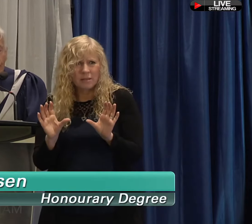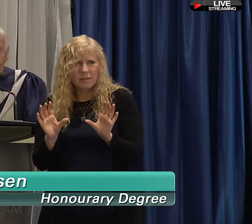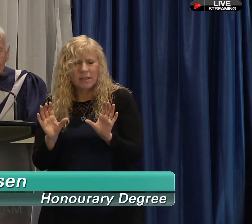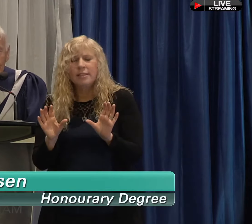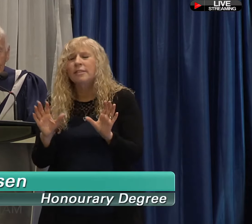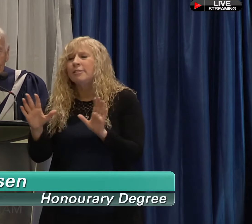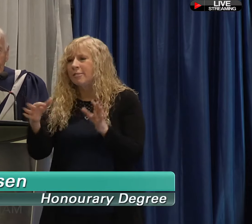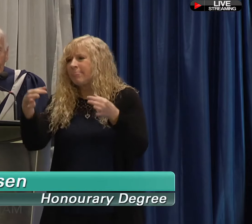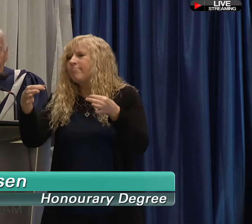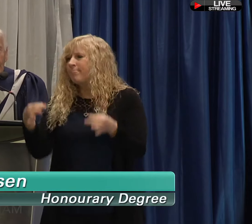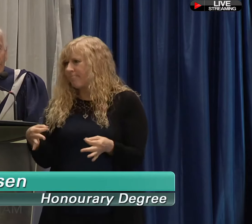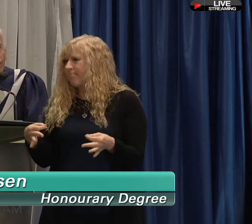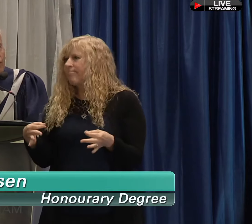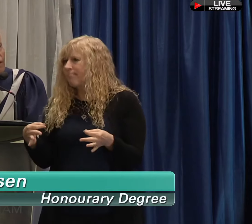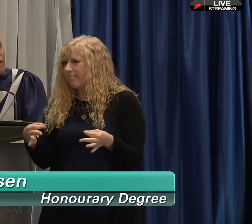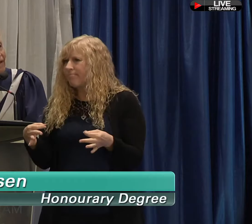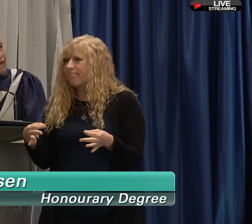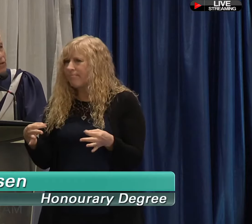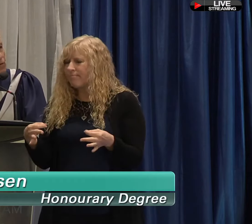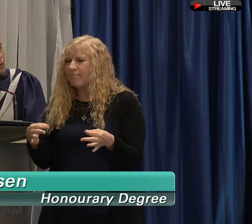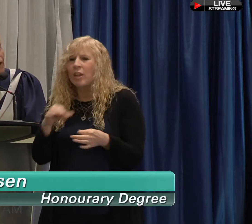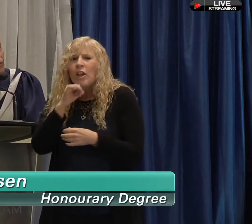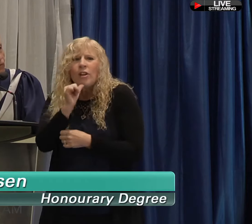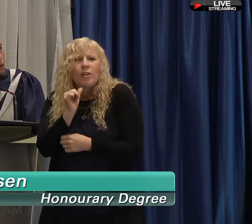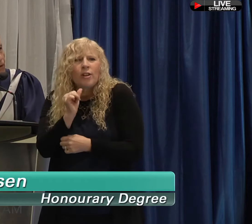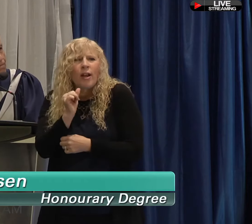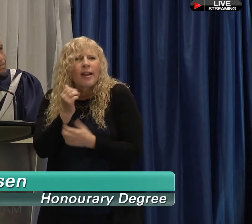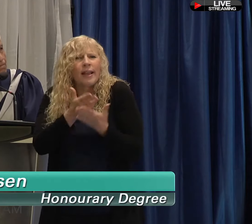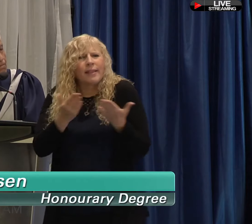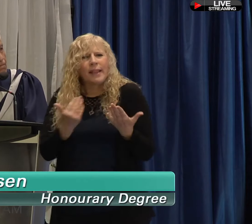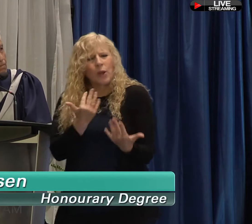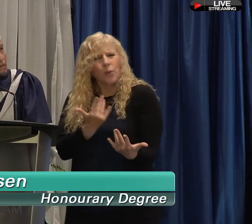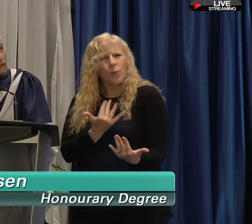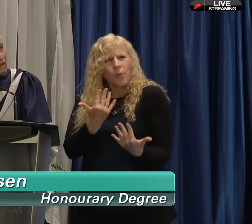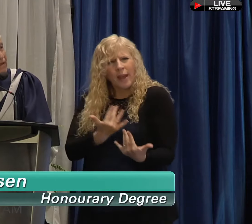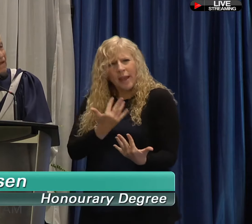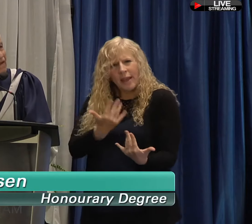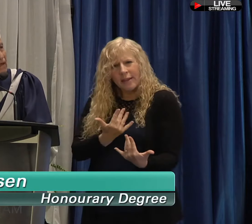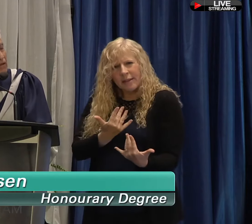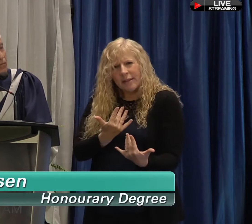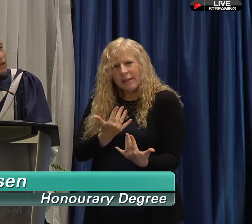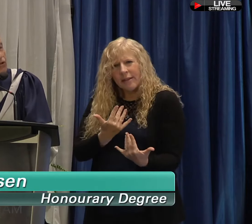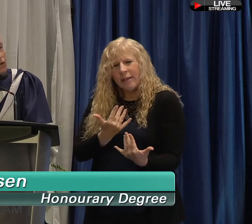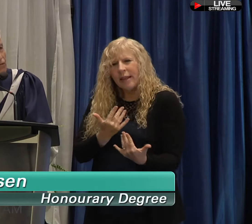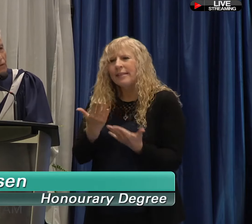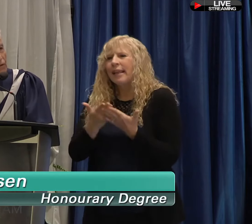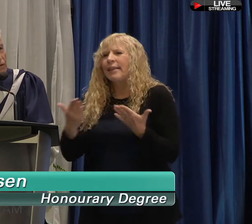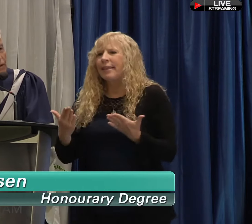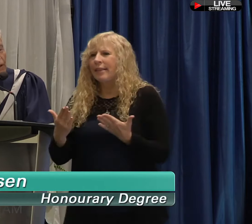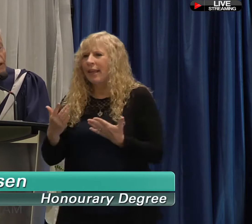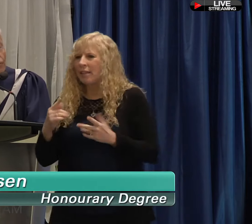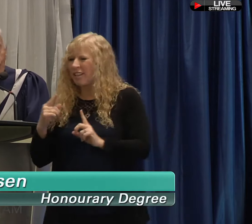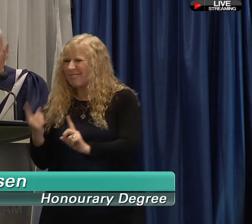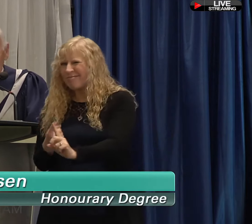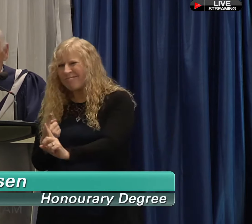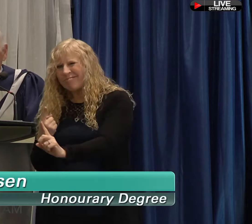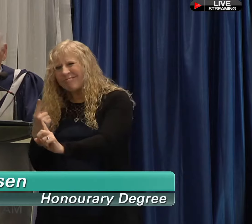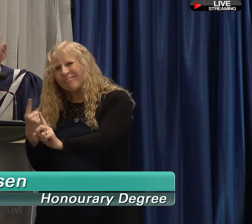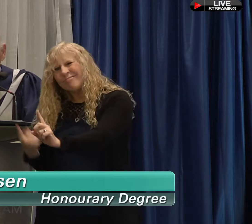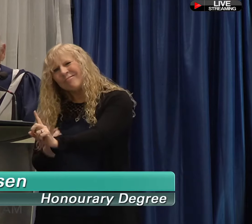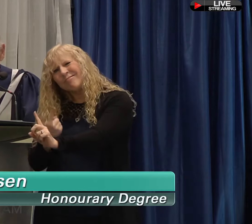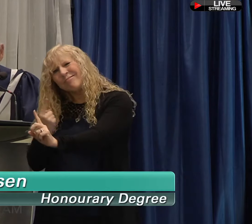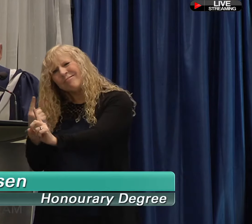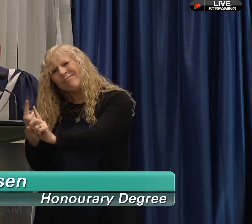choice. It is not a thing to be waited for. It is a thing to be achieved." End of quote.